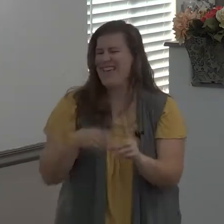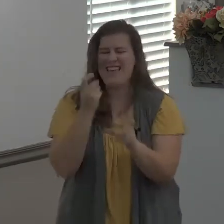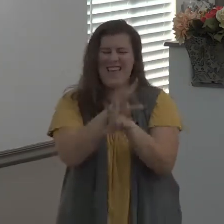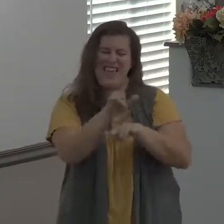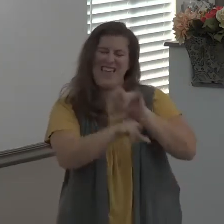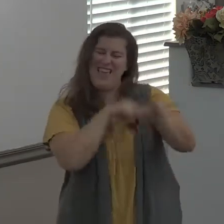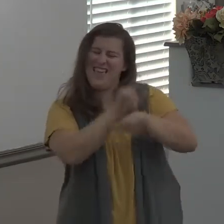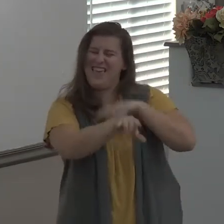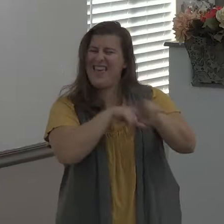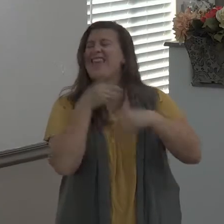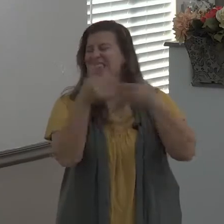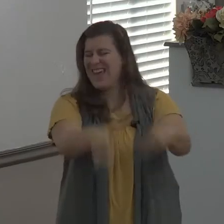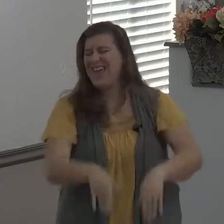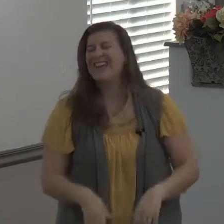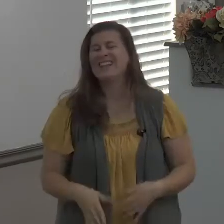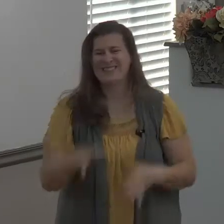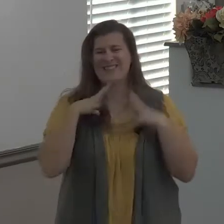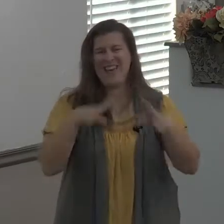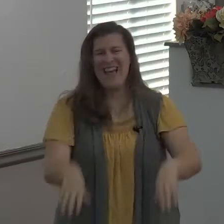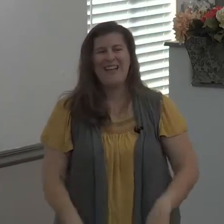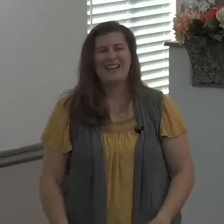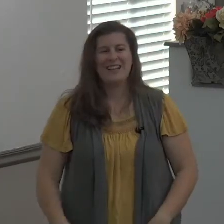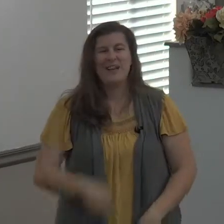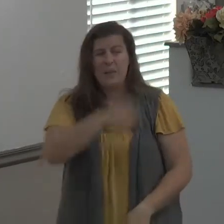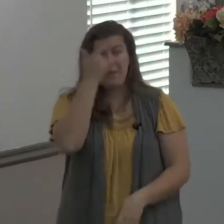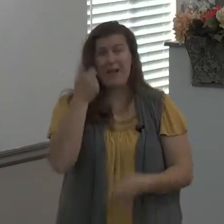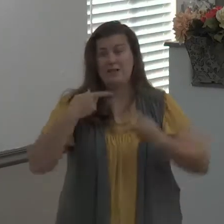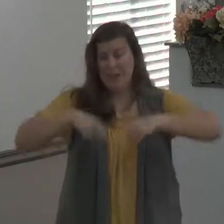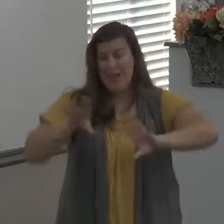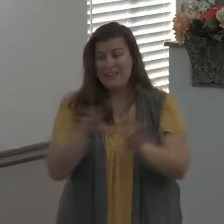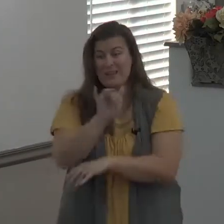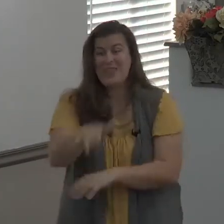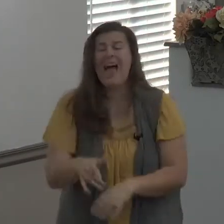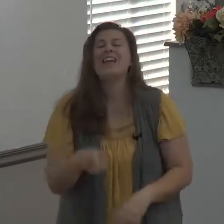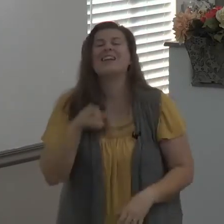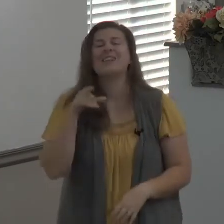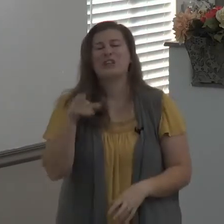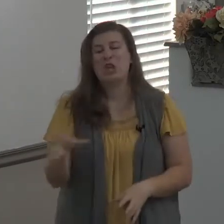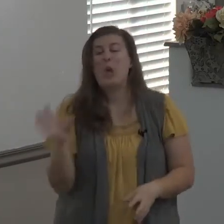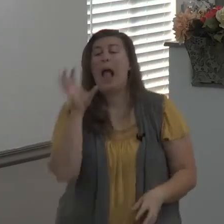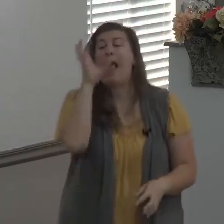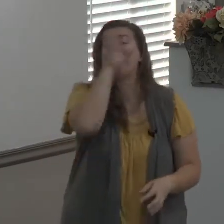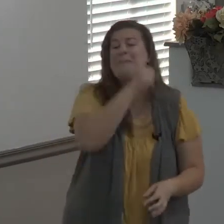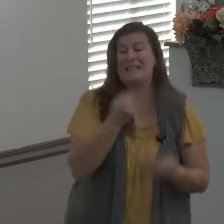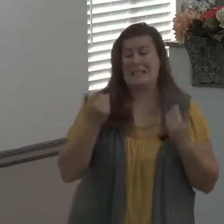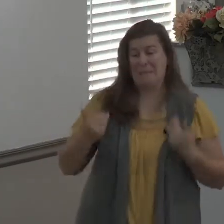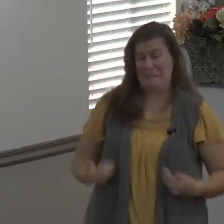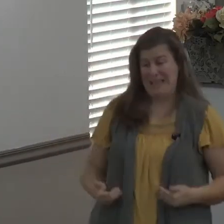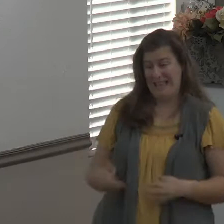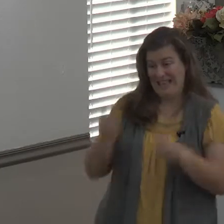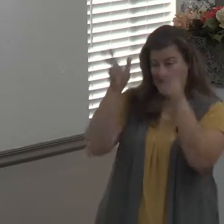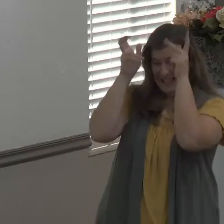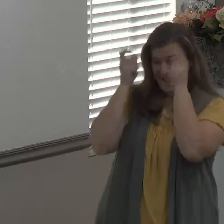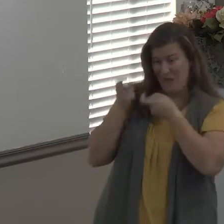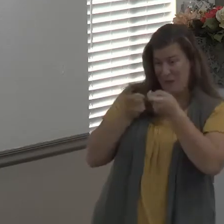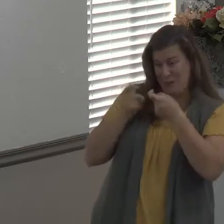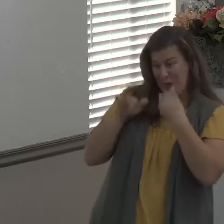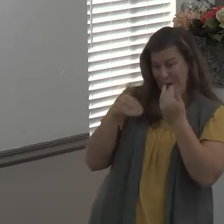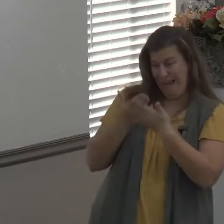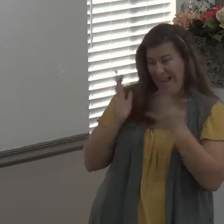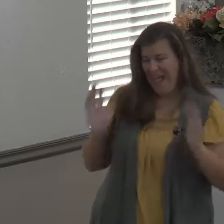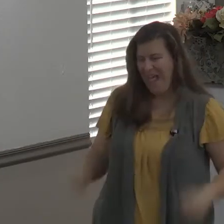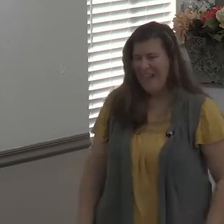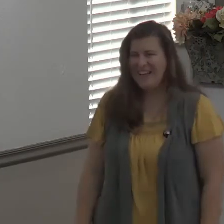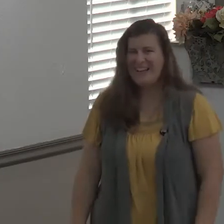going after them. Keep calling them names. Keep making fun of them. Go ahead, because all the while you're doing